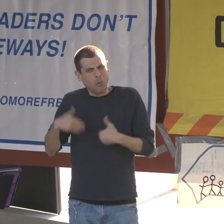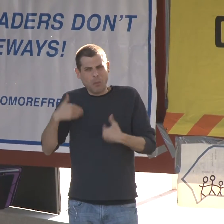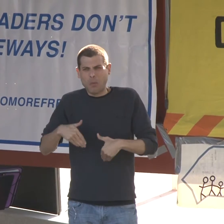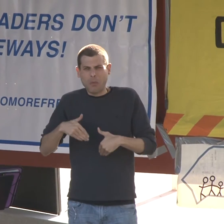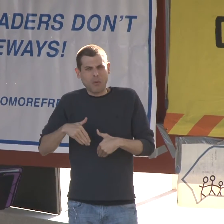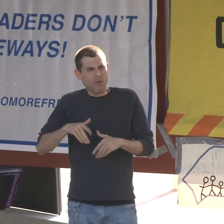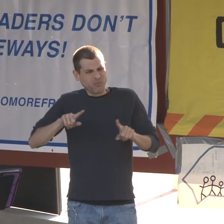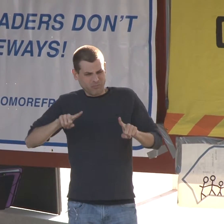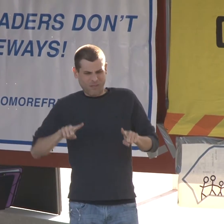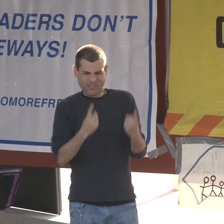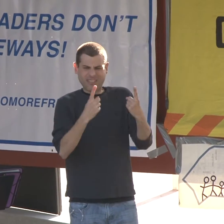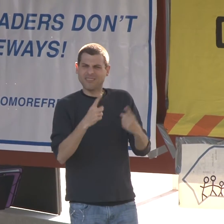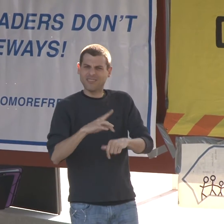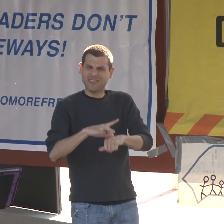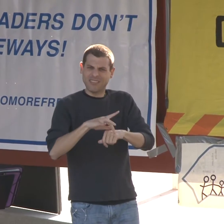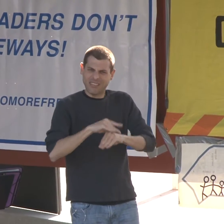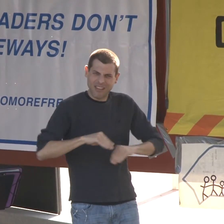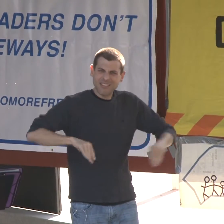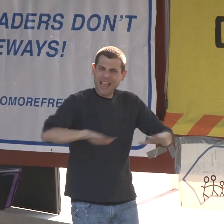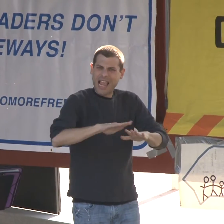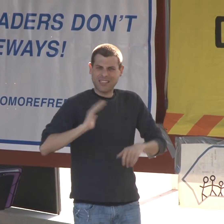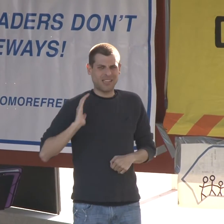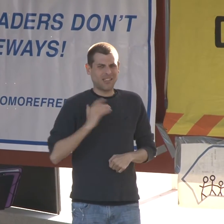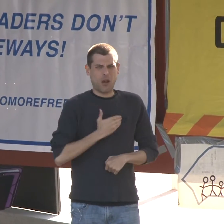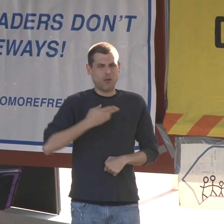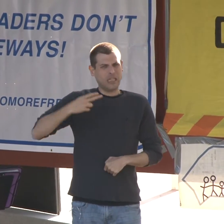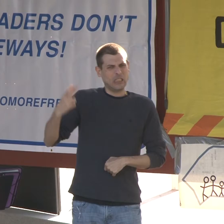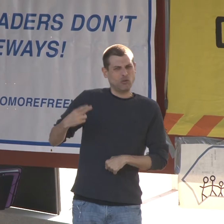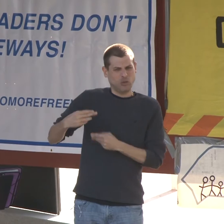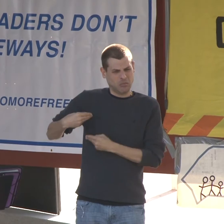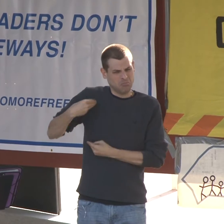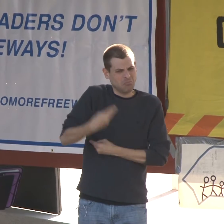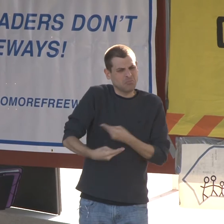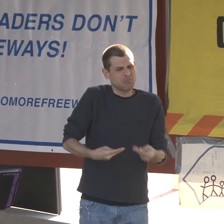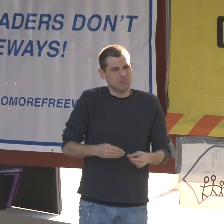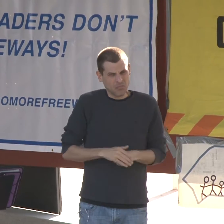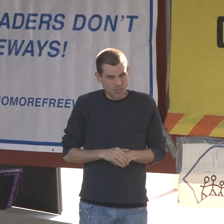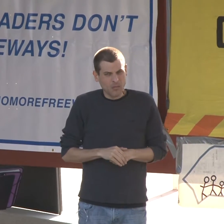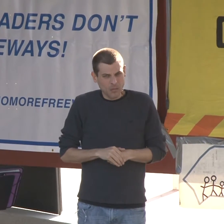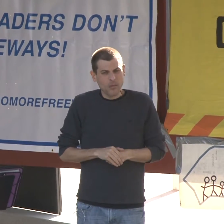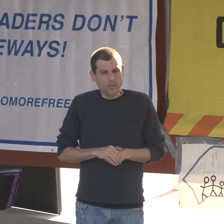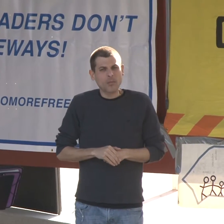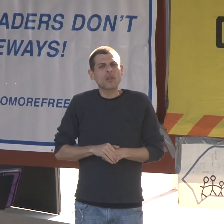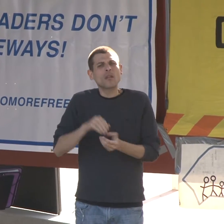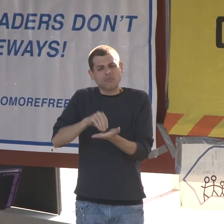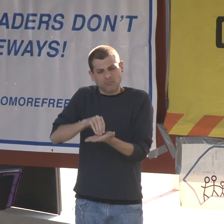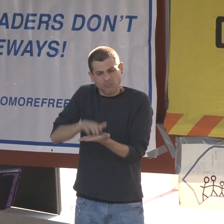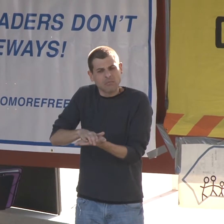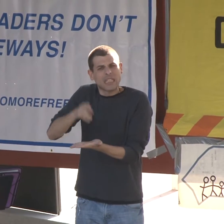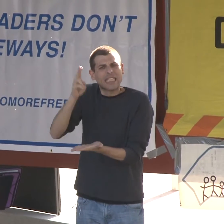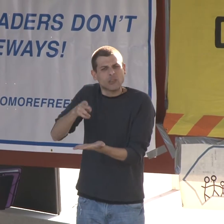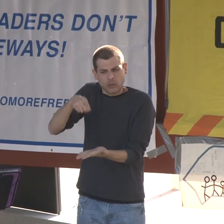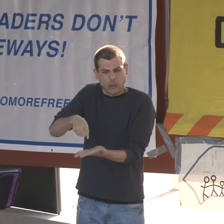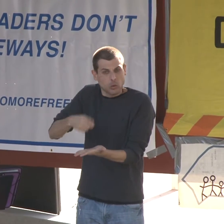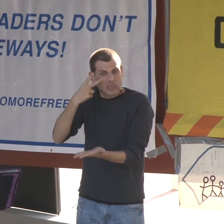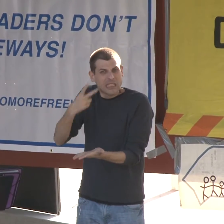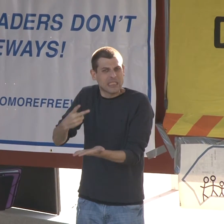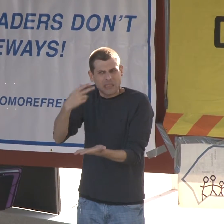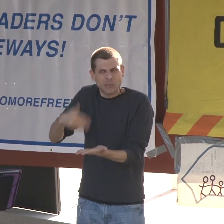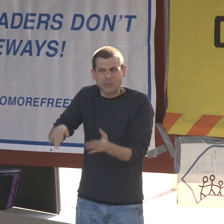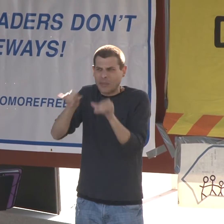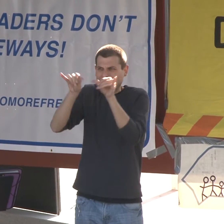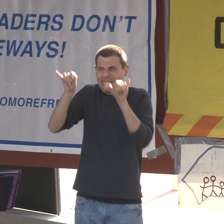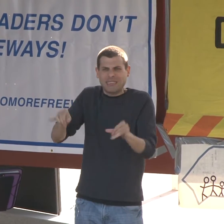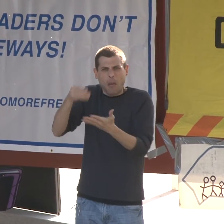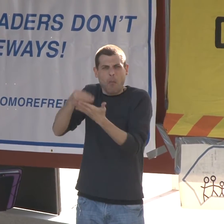maintained with the land through generations. Colonial records implicate capitalism's